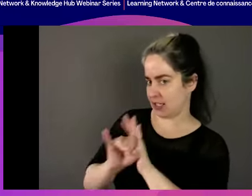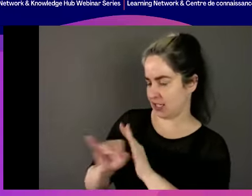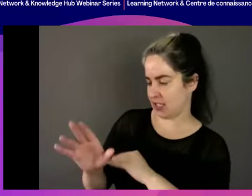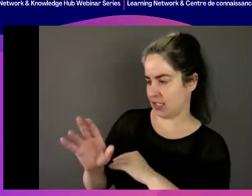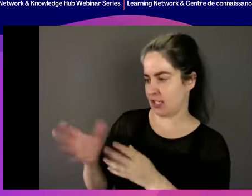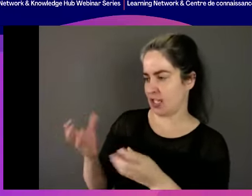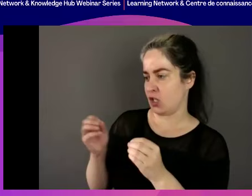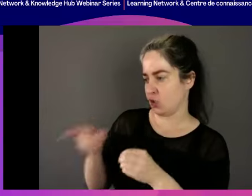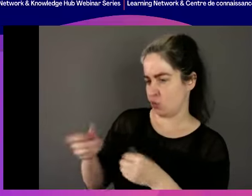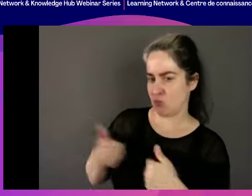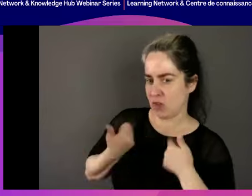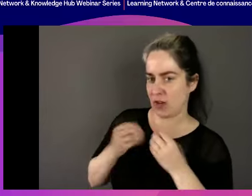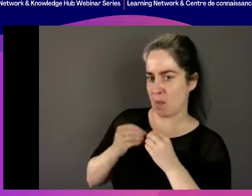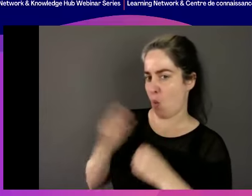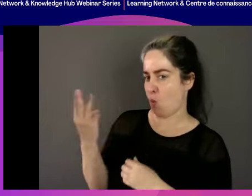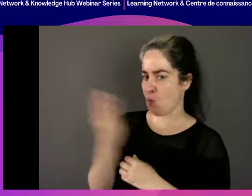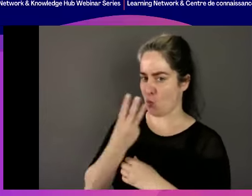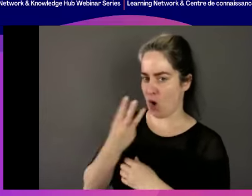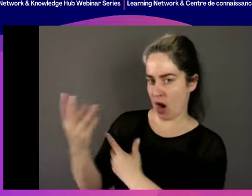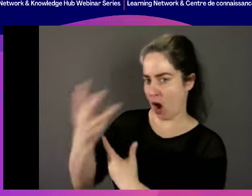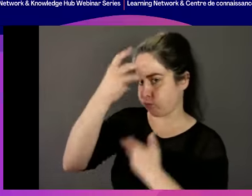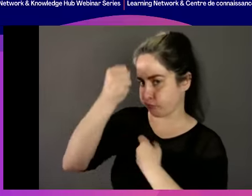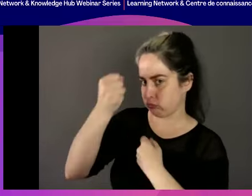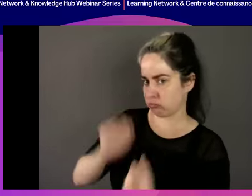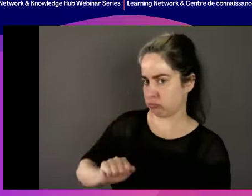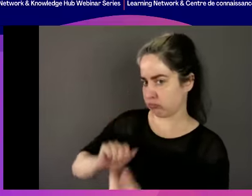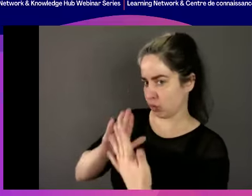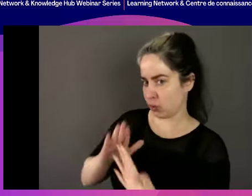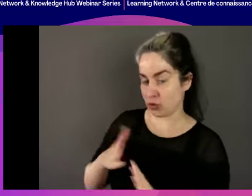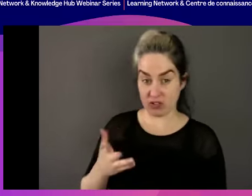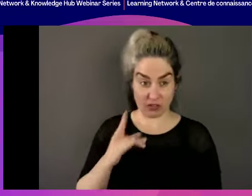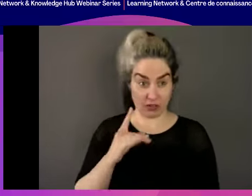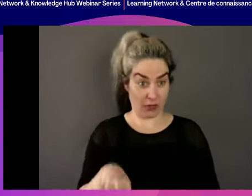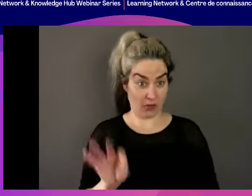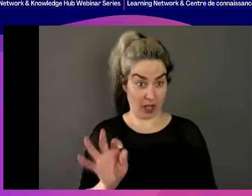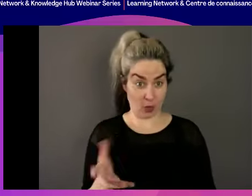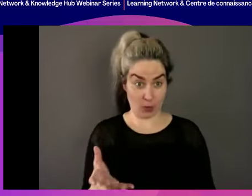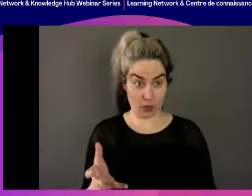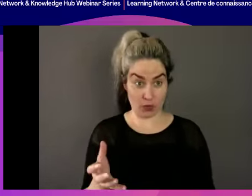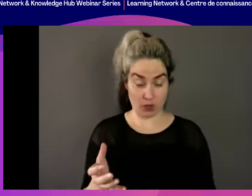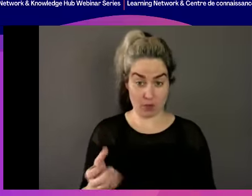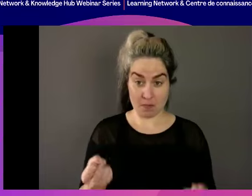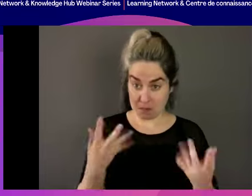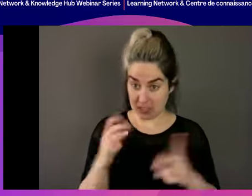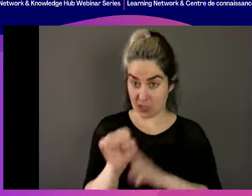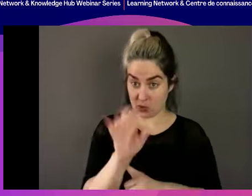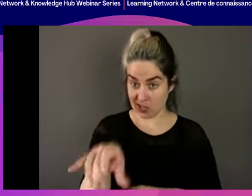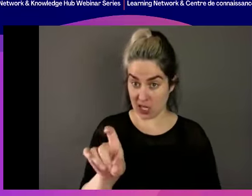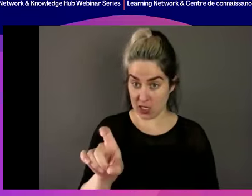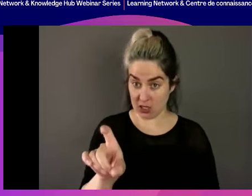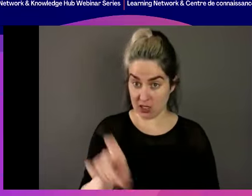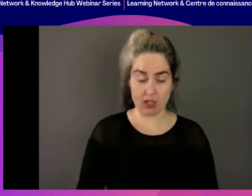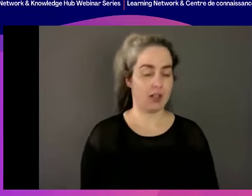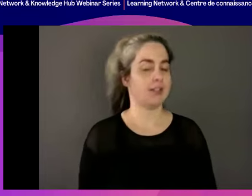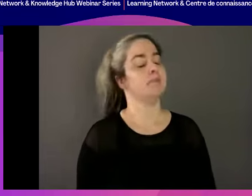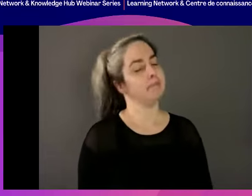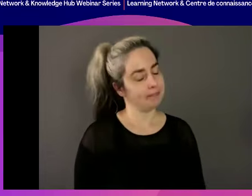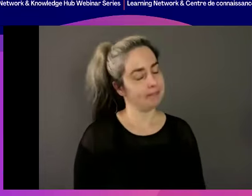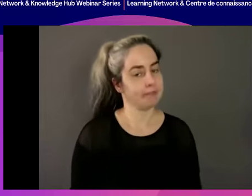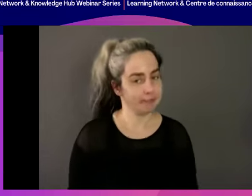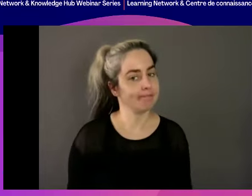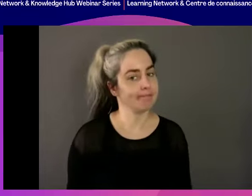of a colonial or Western lifestyle. Yeah, I think unfortunately that's